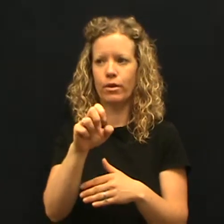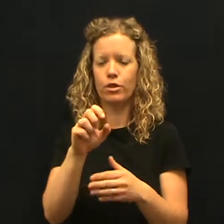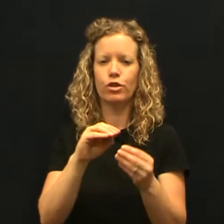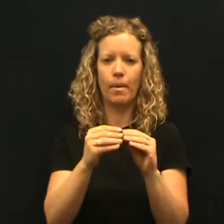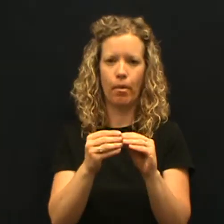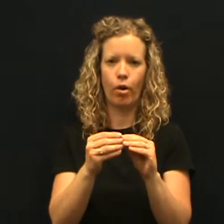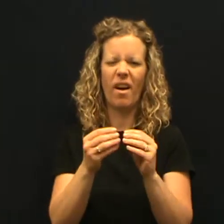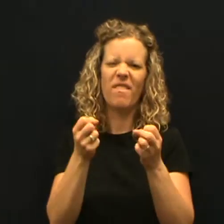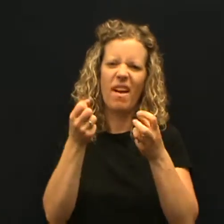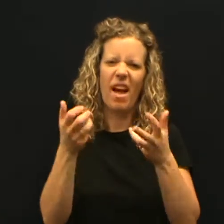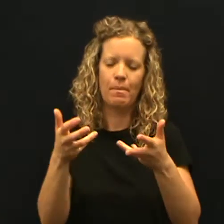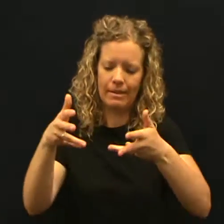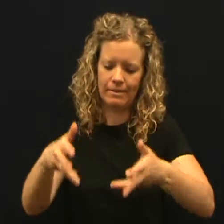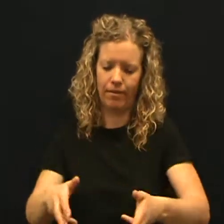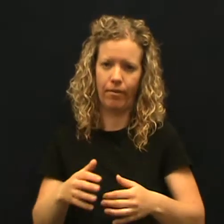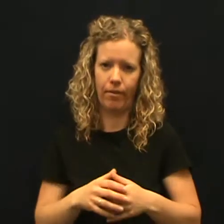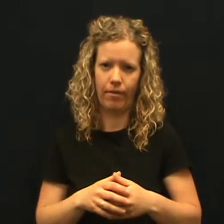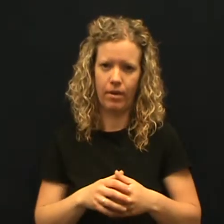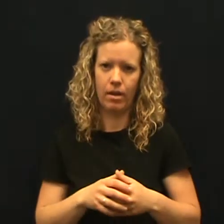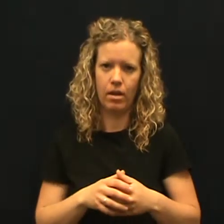National Beverage income for 2008 was